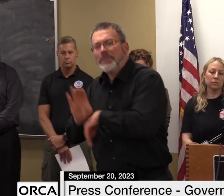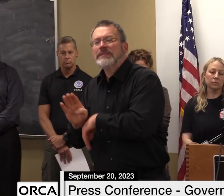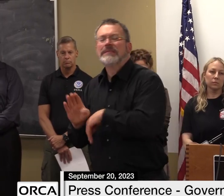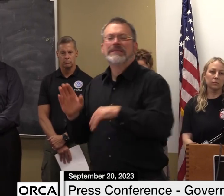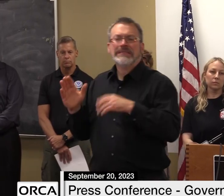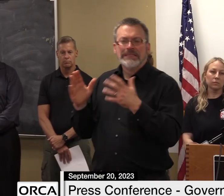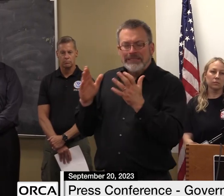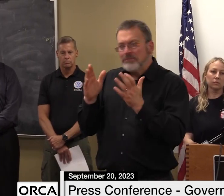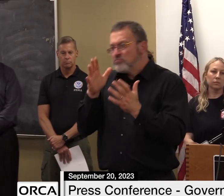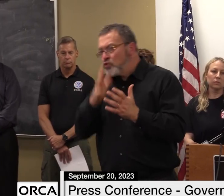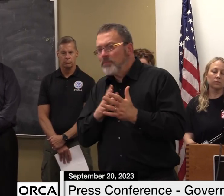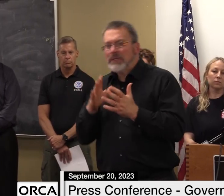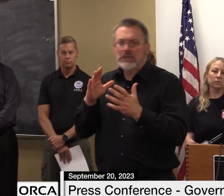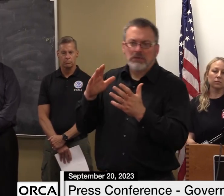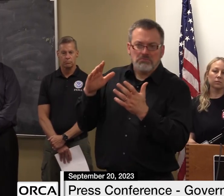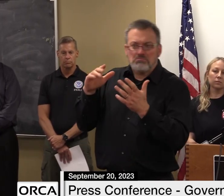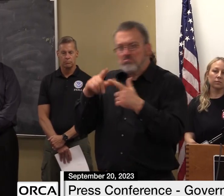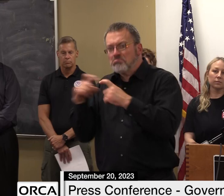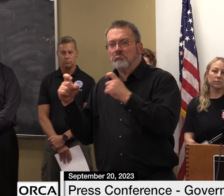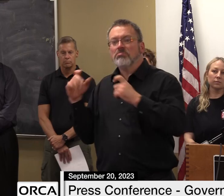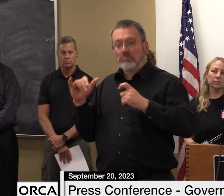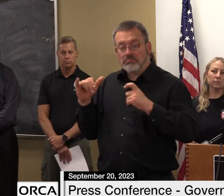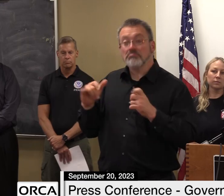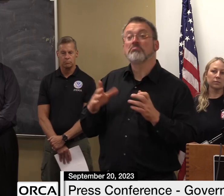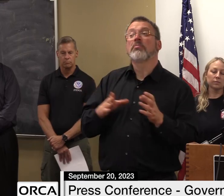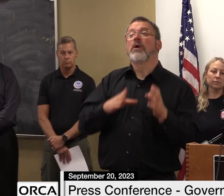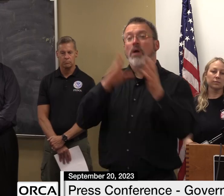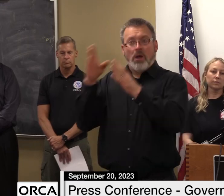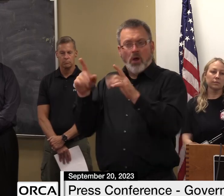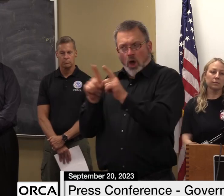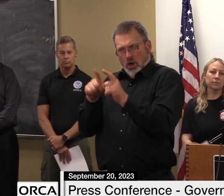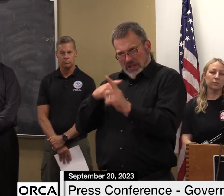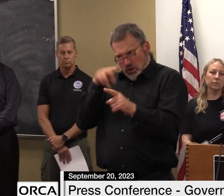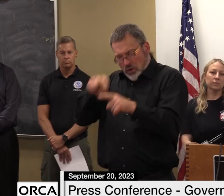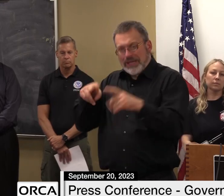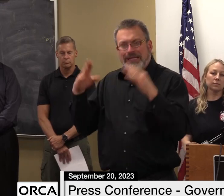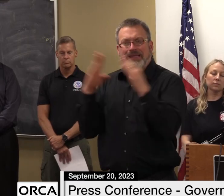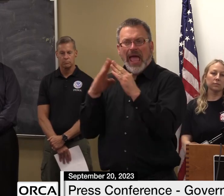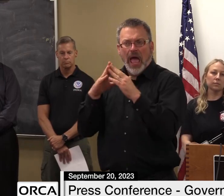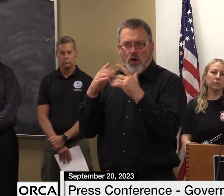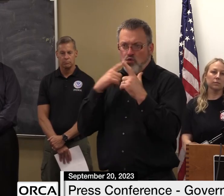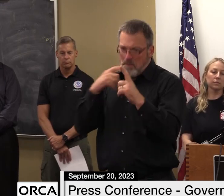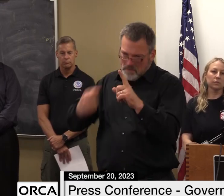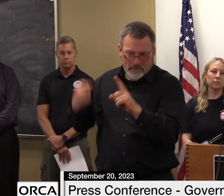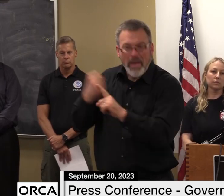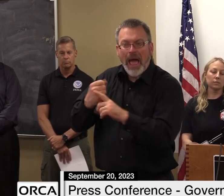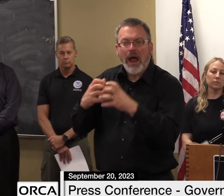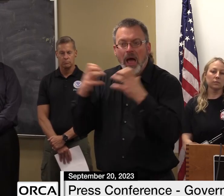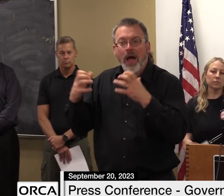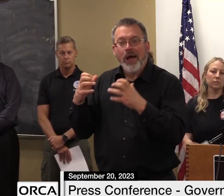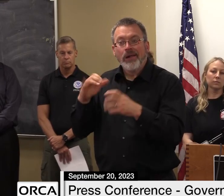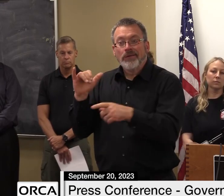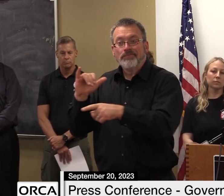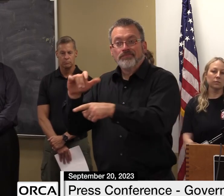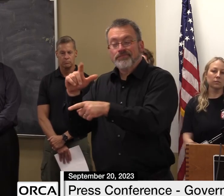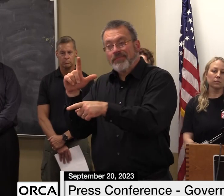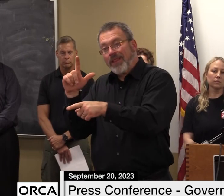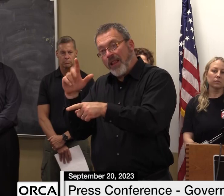in Ludlow area, as well as the Hardwick and Caledonia